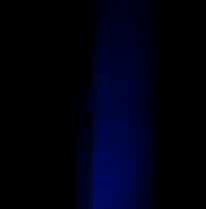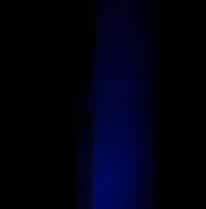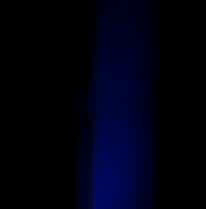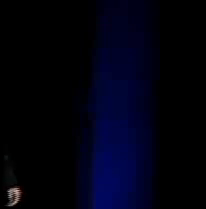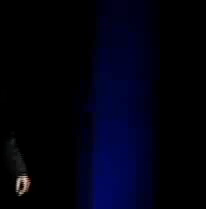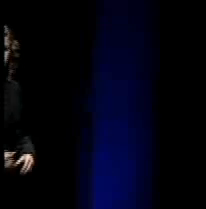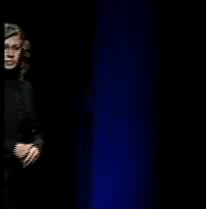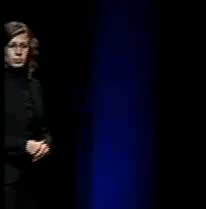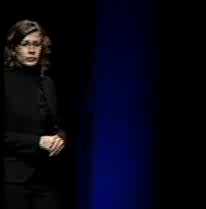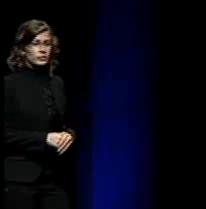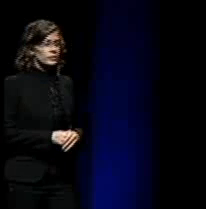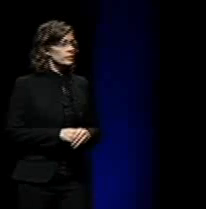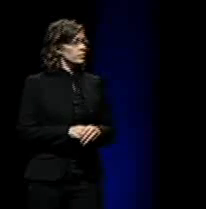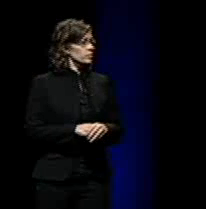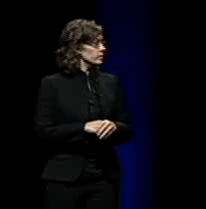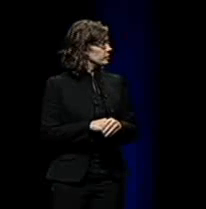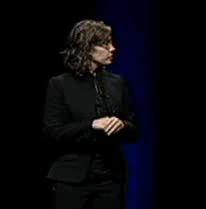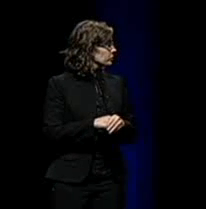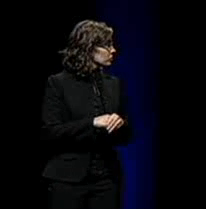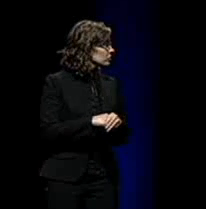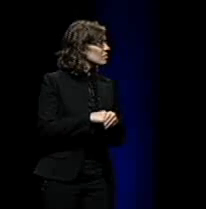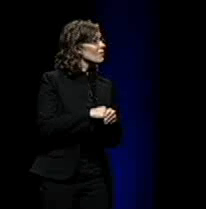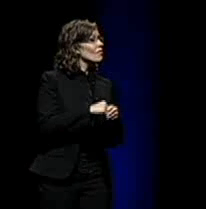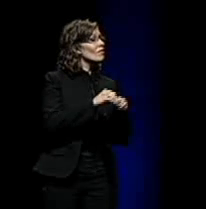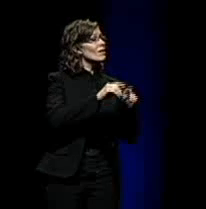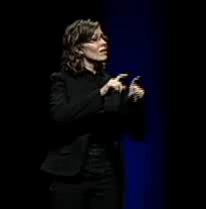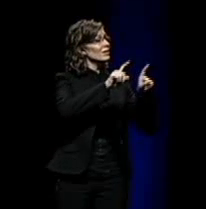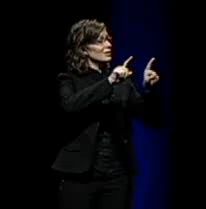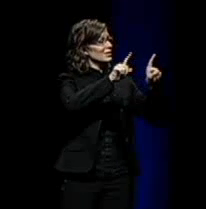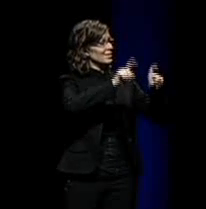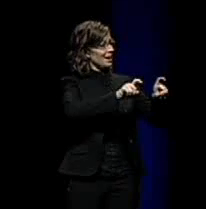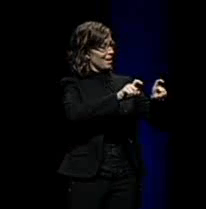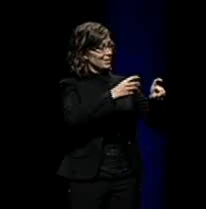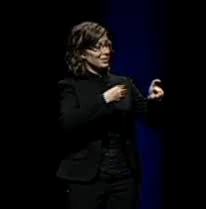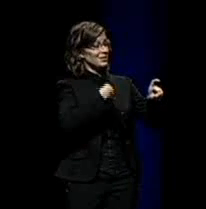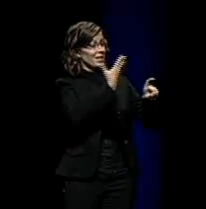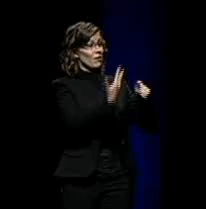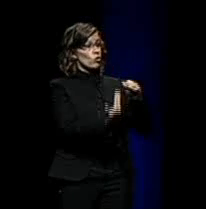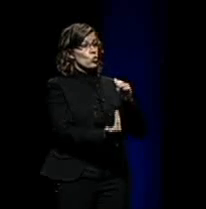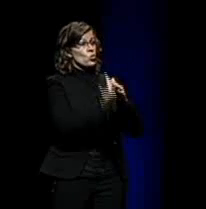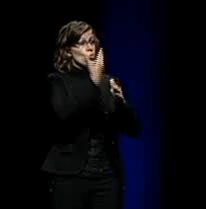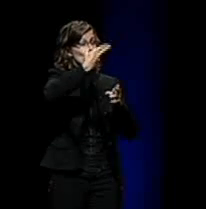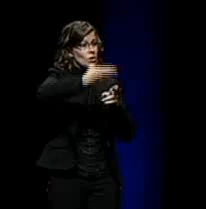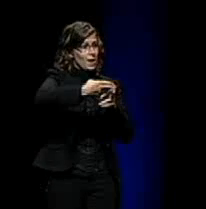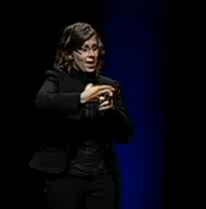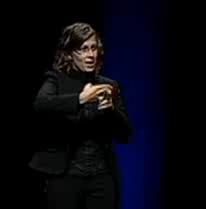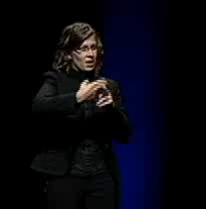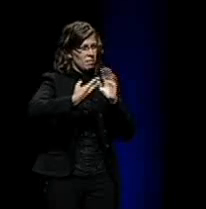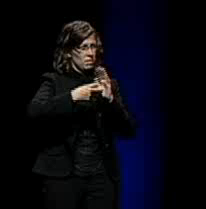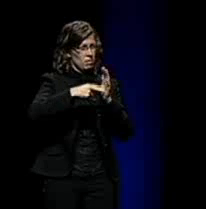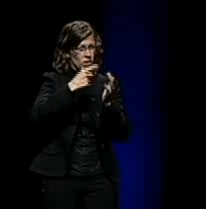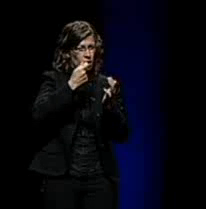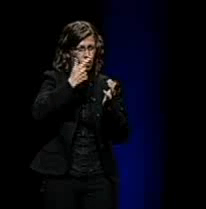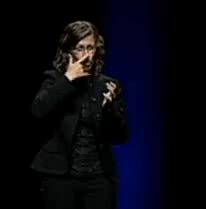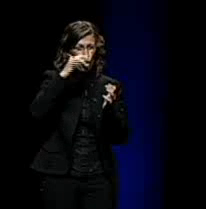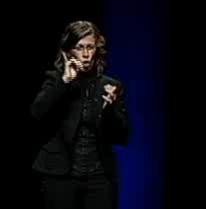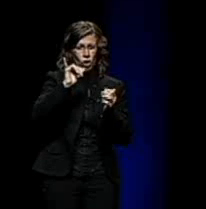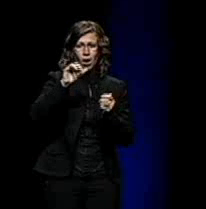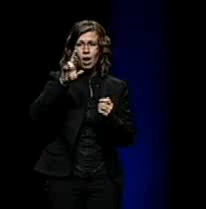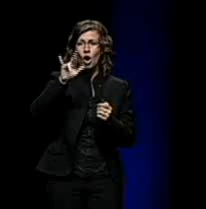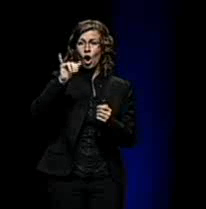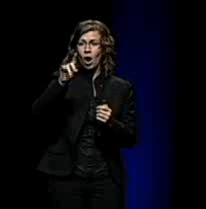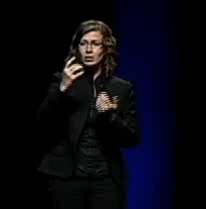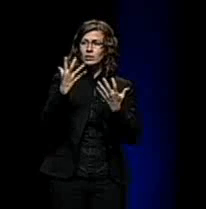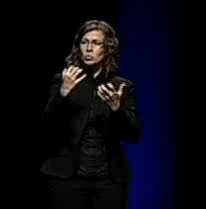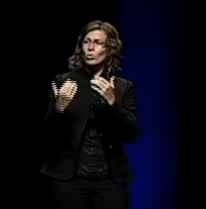Next question. Renaming the test makes it look like RID wants to create a new distinct product rather than to